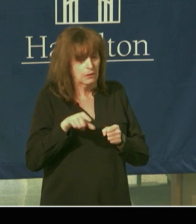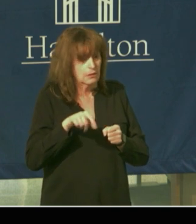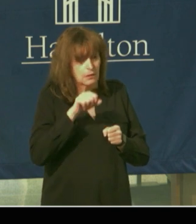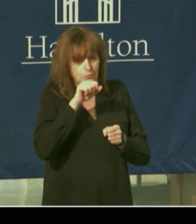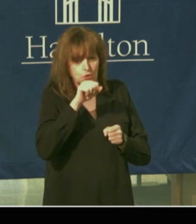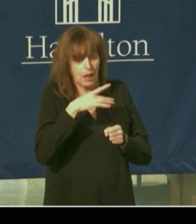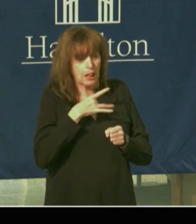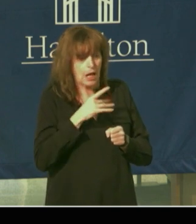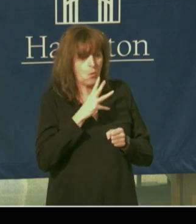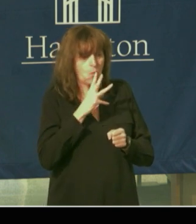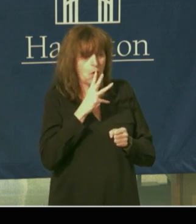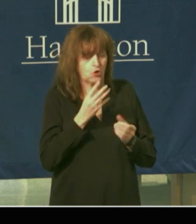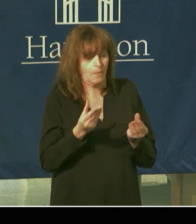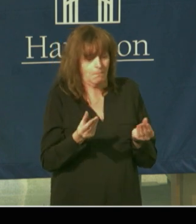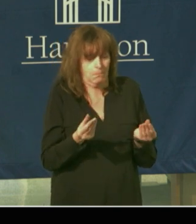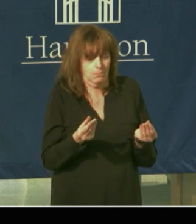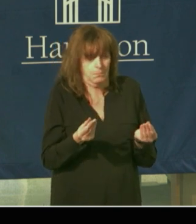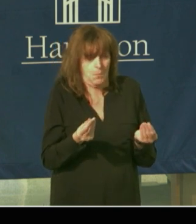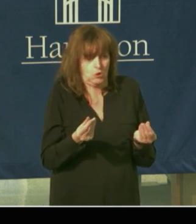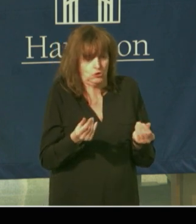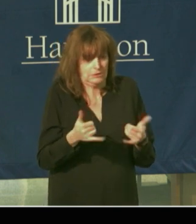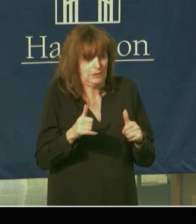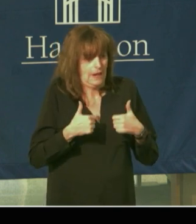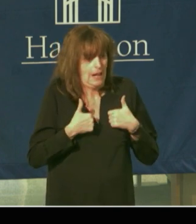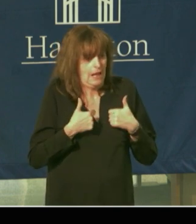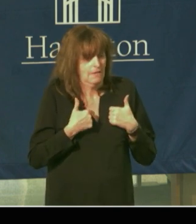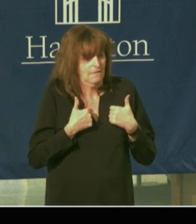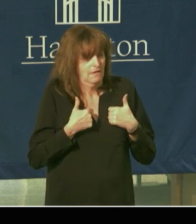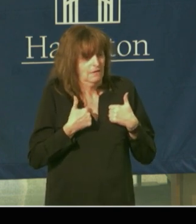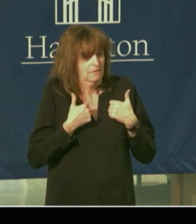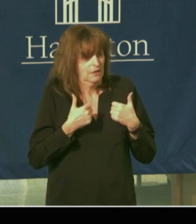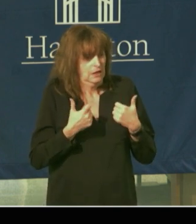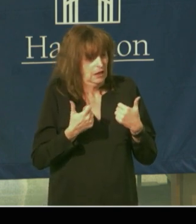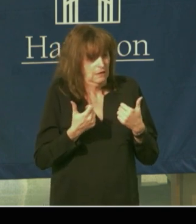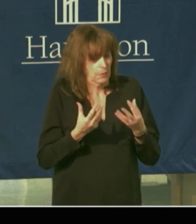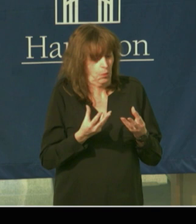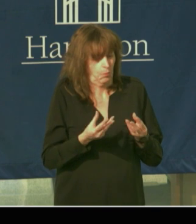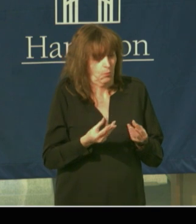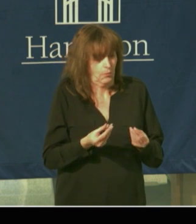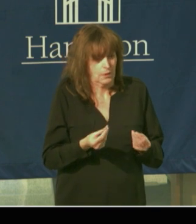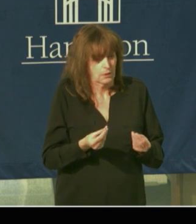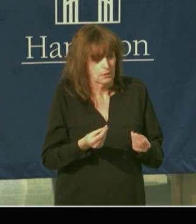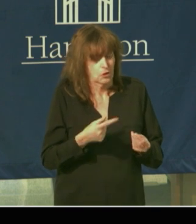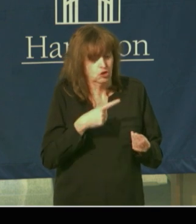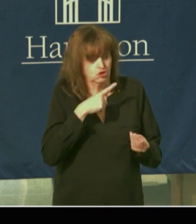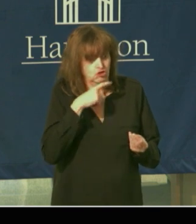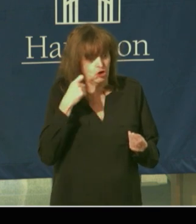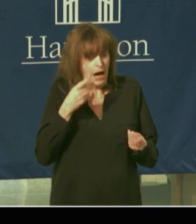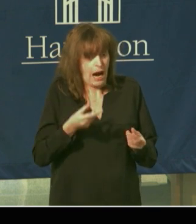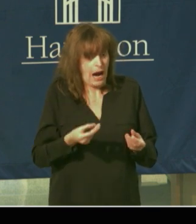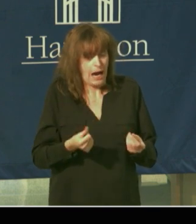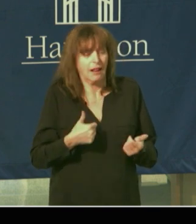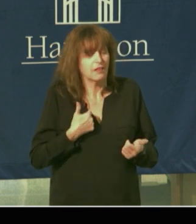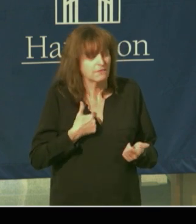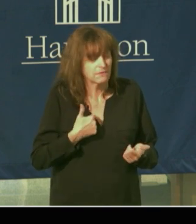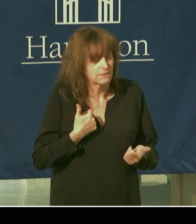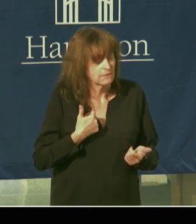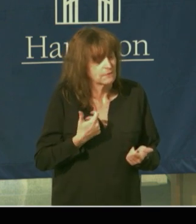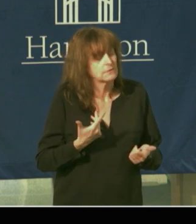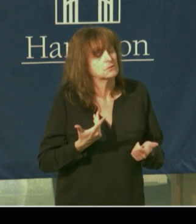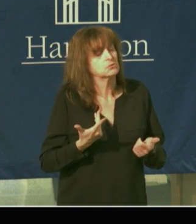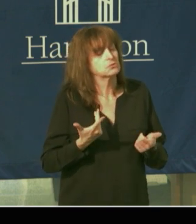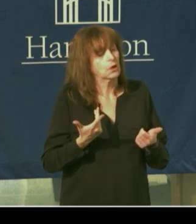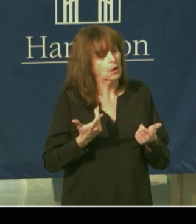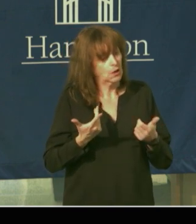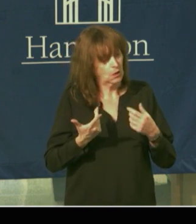kind of totally dried out, so I'm not sure that clothing is really going to, with it being as porous as it is, certainly a nice